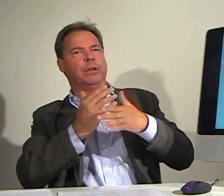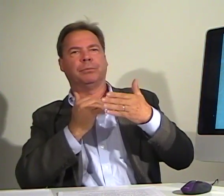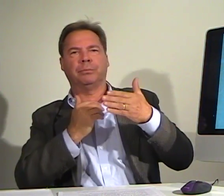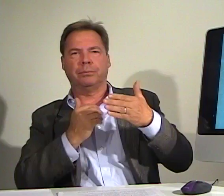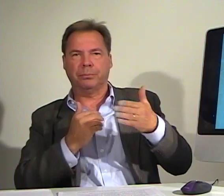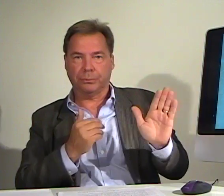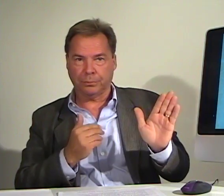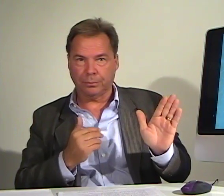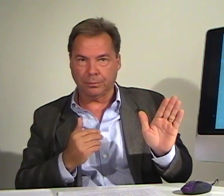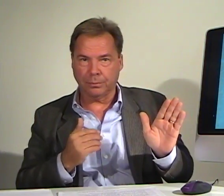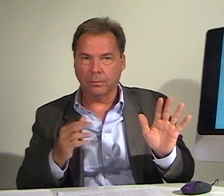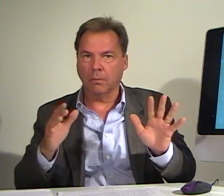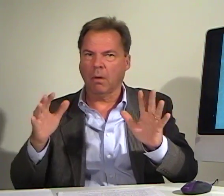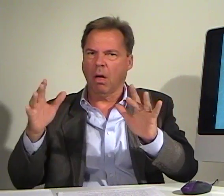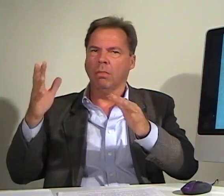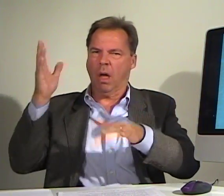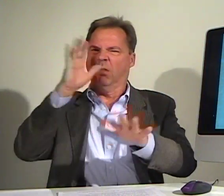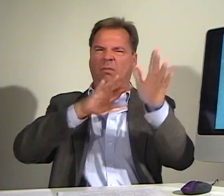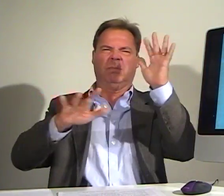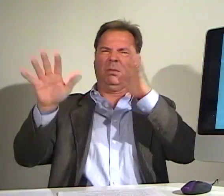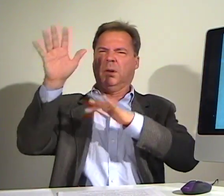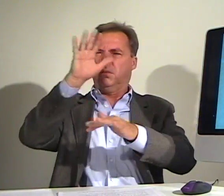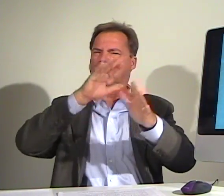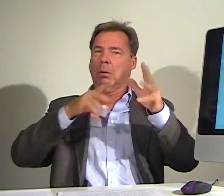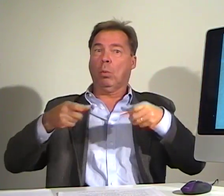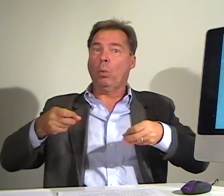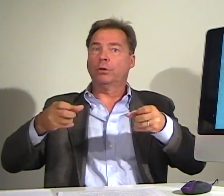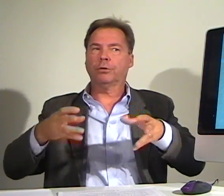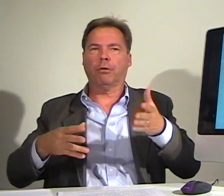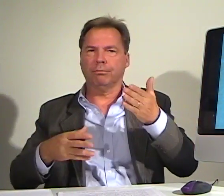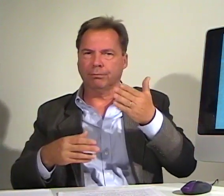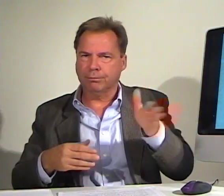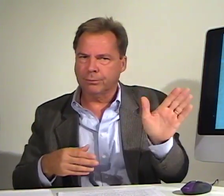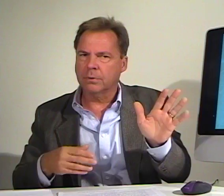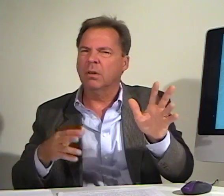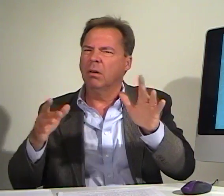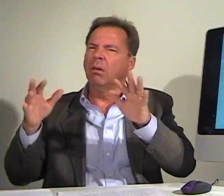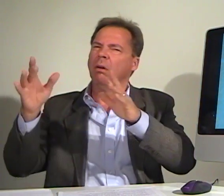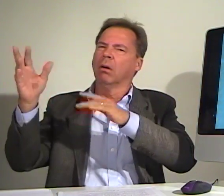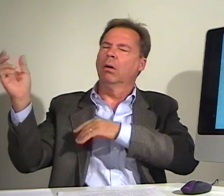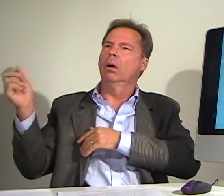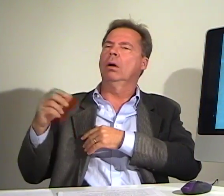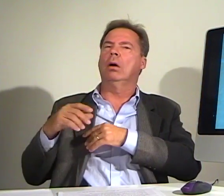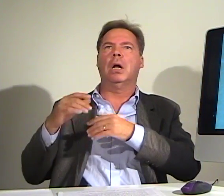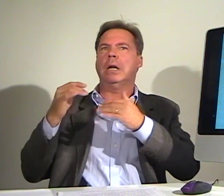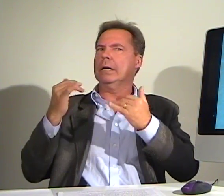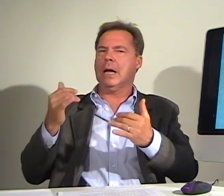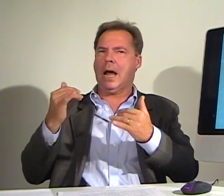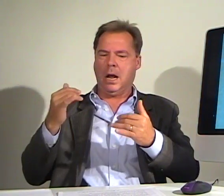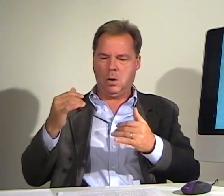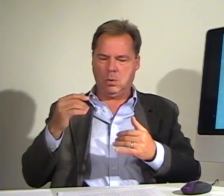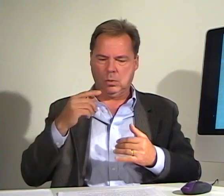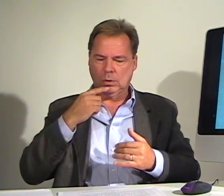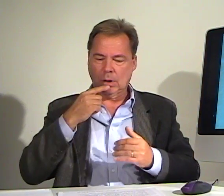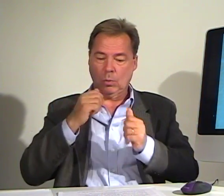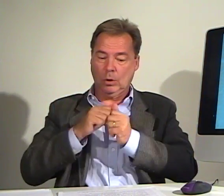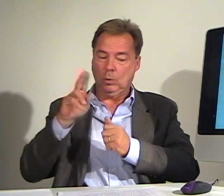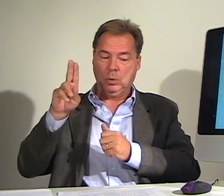average users, for example, deaf people, are excluded from this concept. Wheelchair users are excluded from